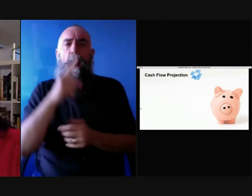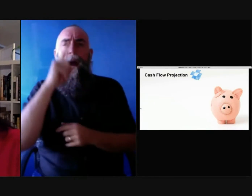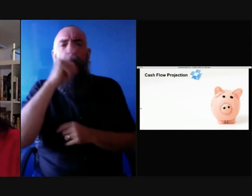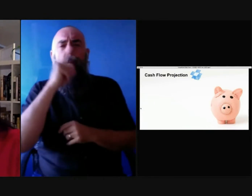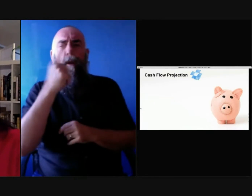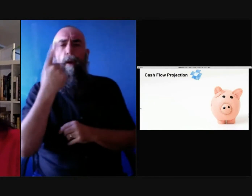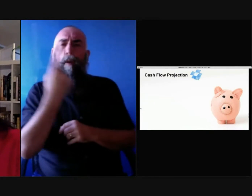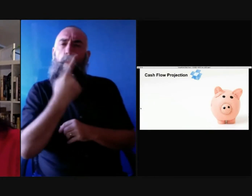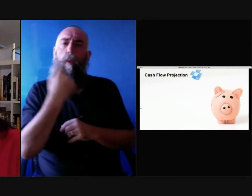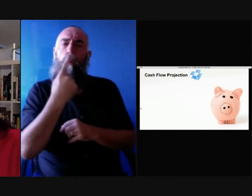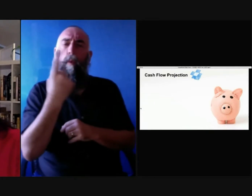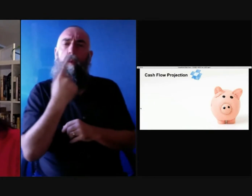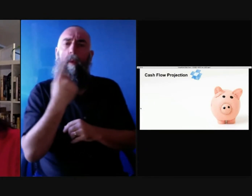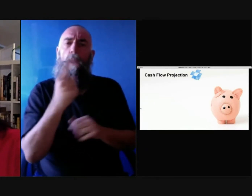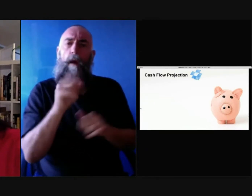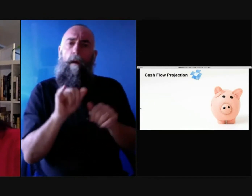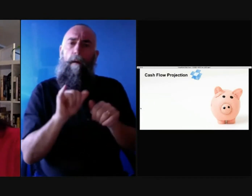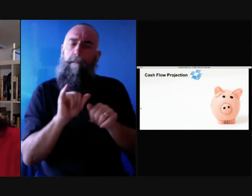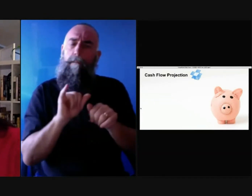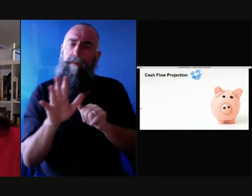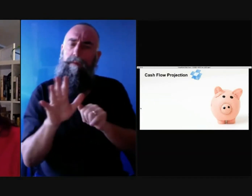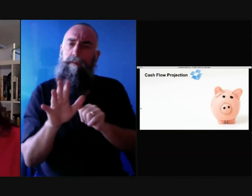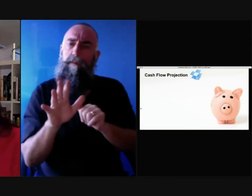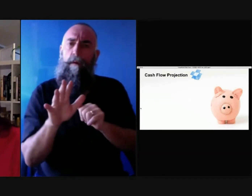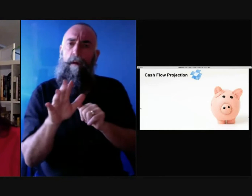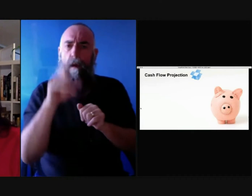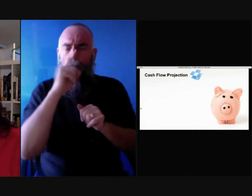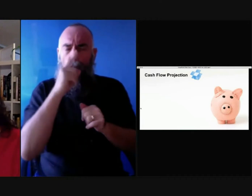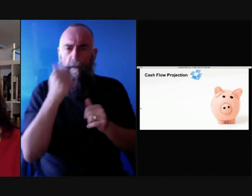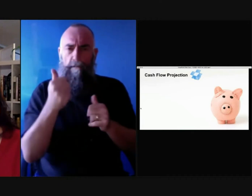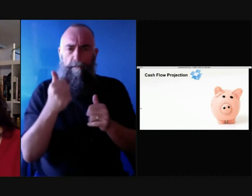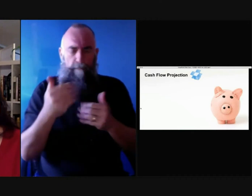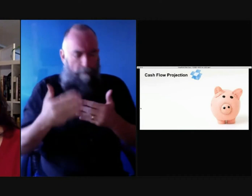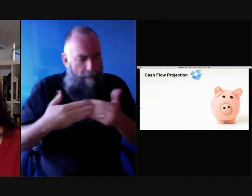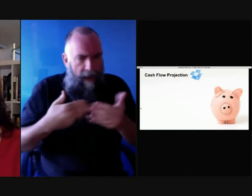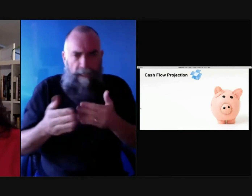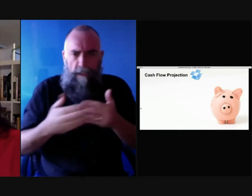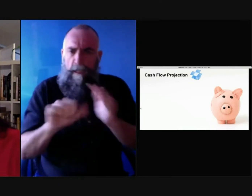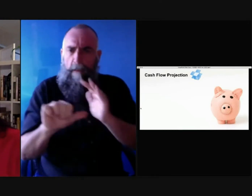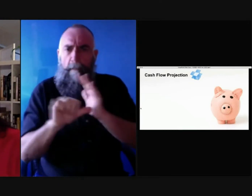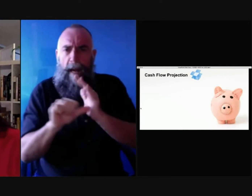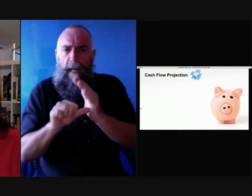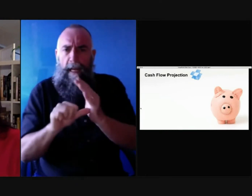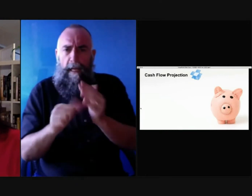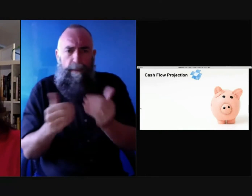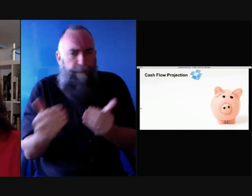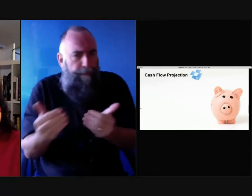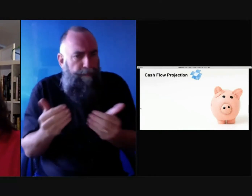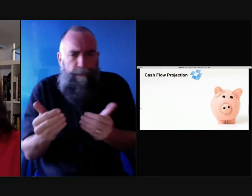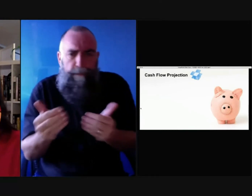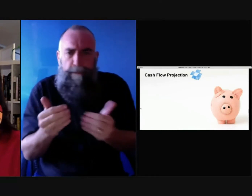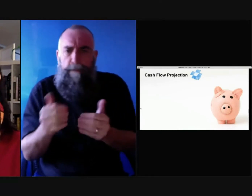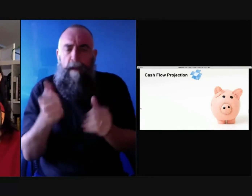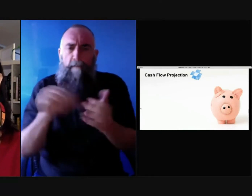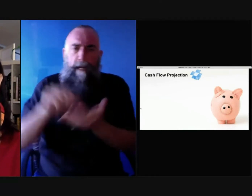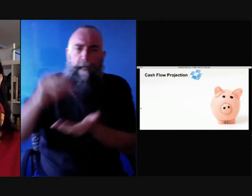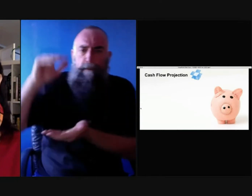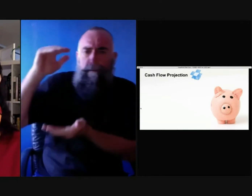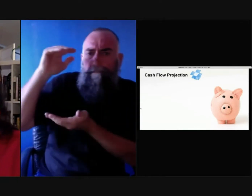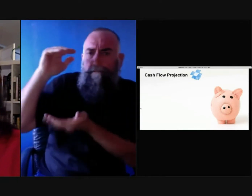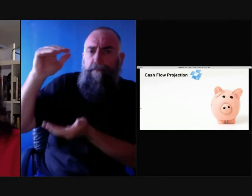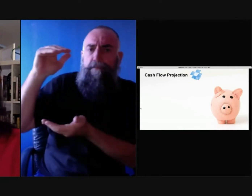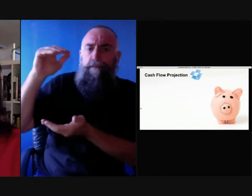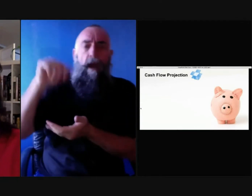in order are going to be able to maximise the amount of support they can get from the various government bodies, and I want to talk about that in a